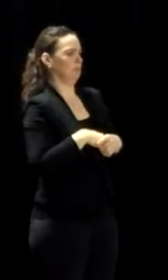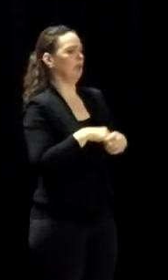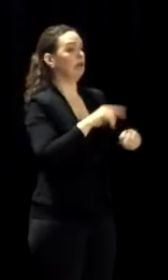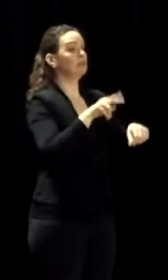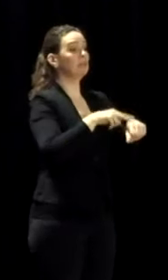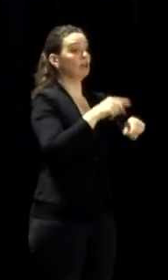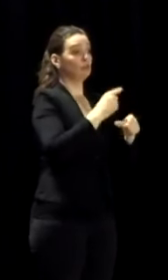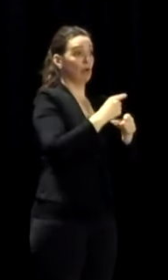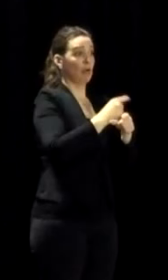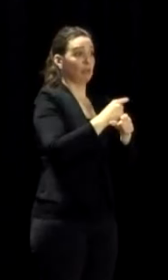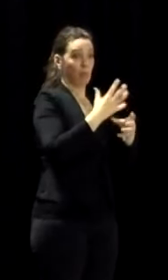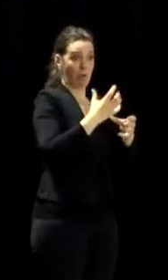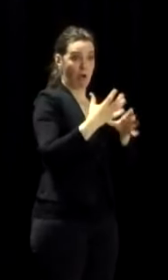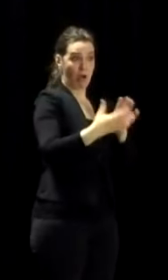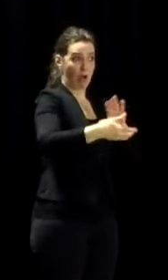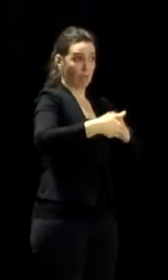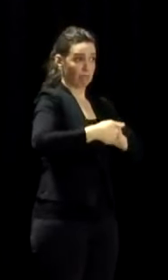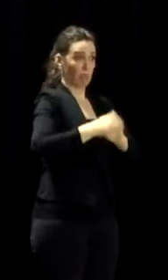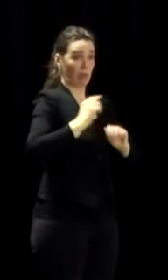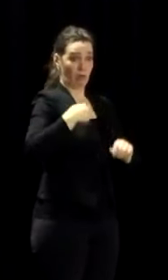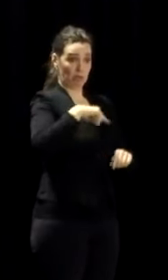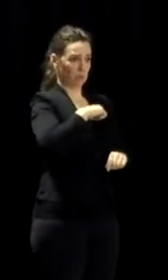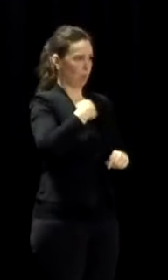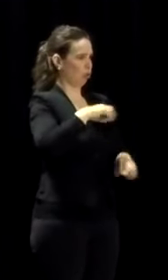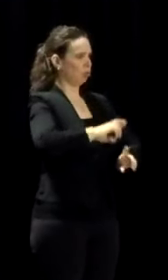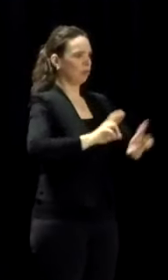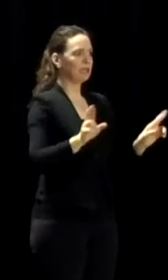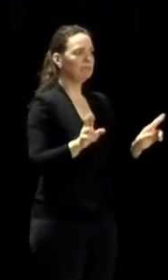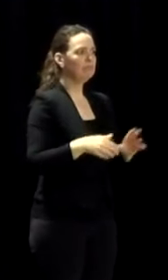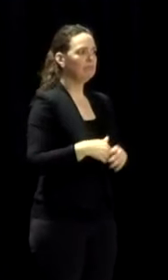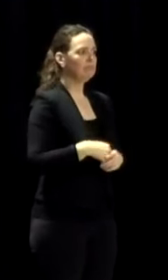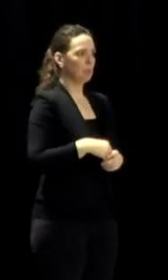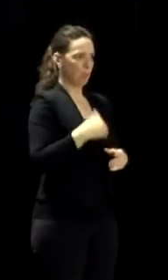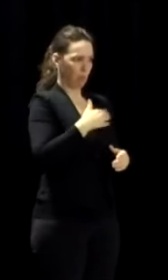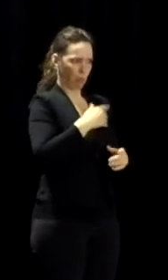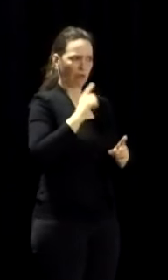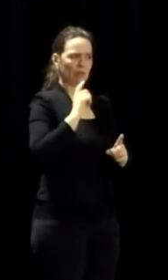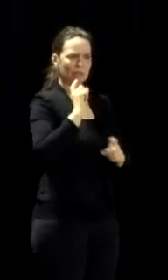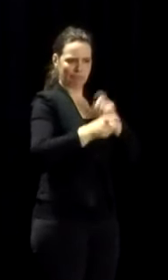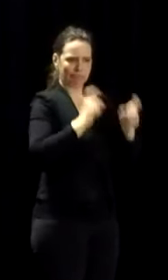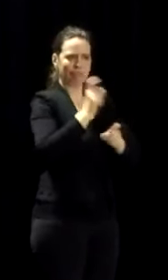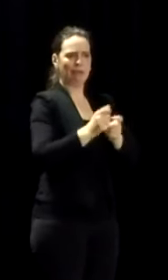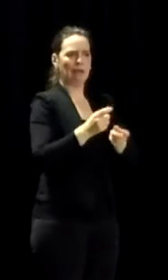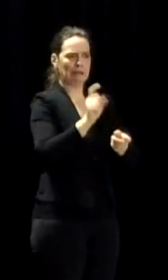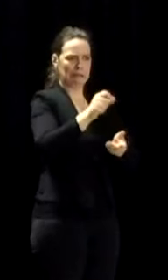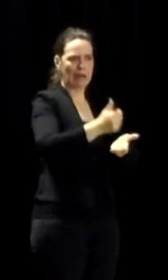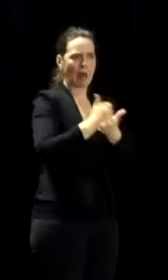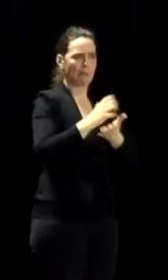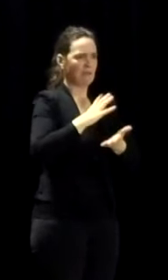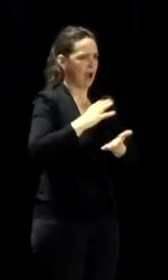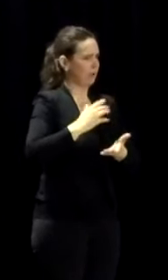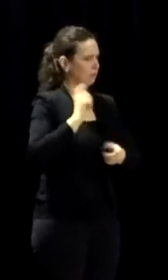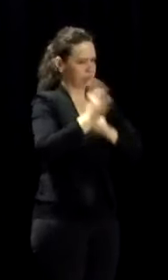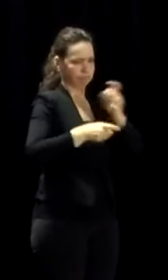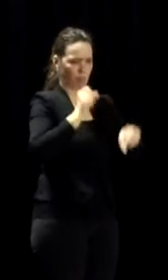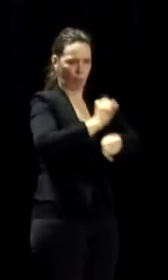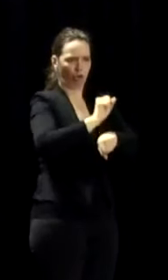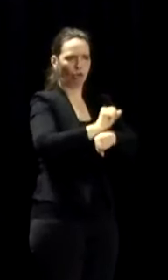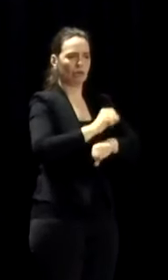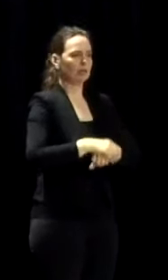people that are here that want to be able to help, we can give them things to do. How badly do you want to get up here and announce our first